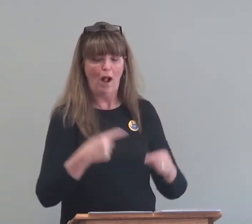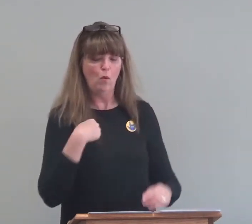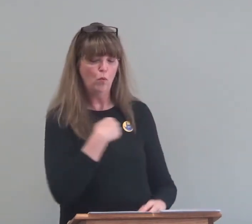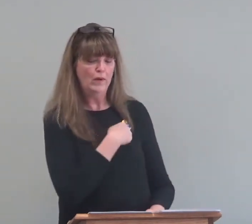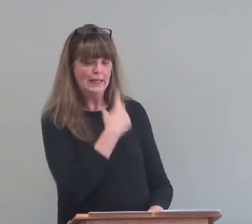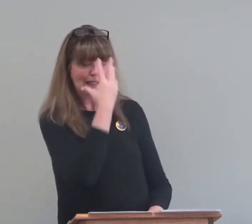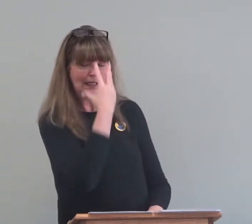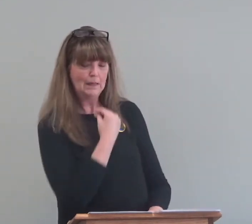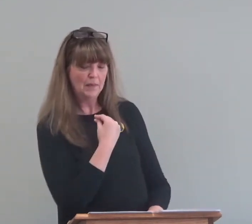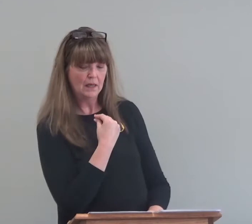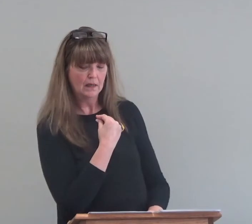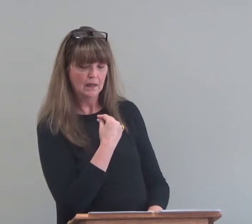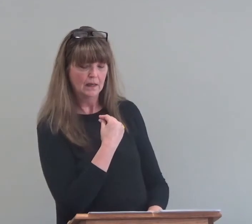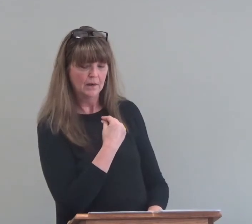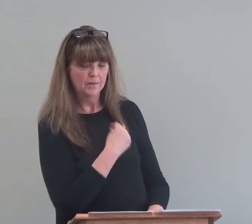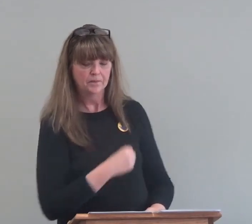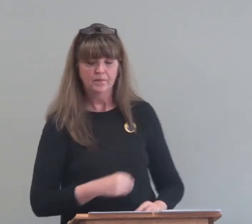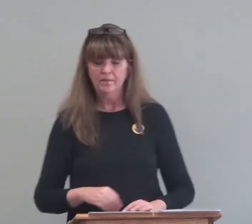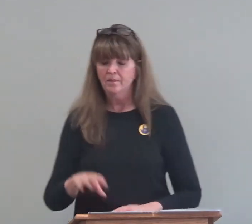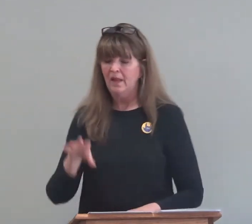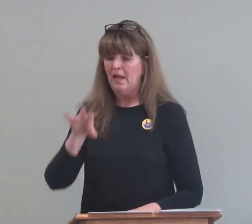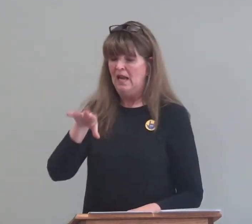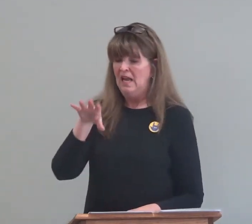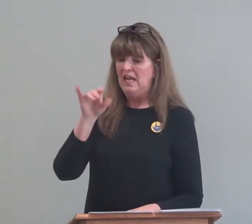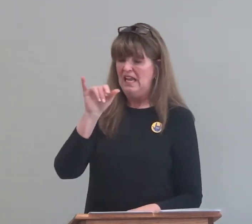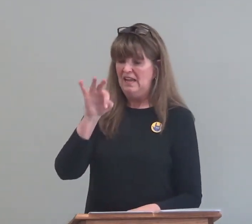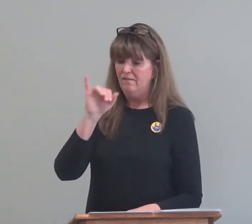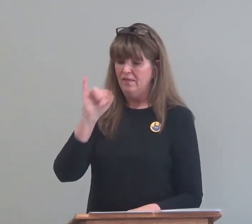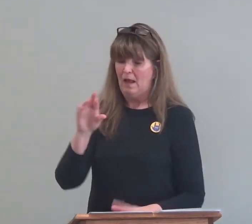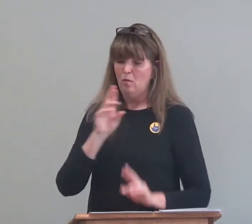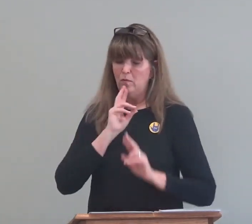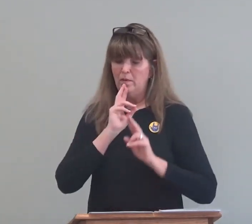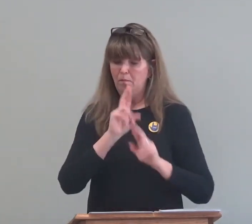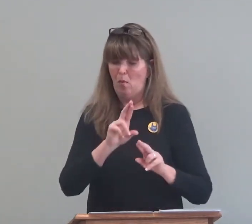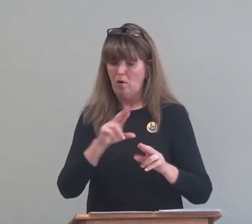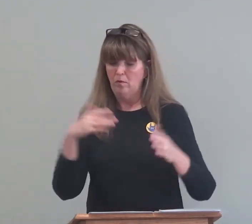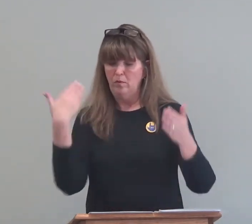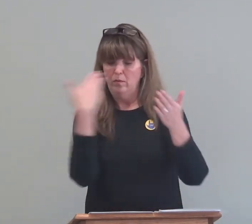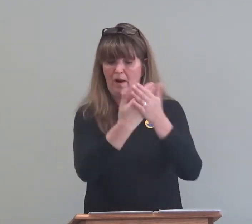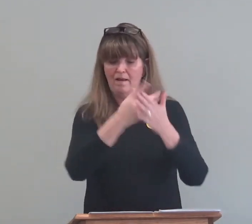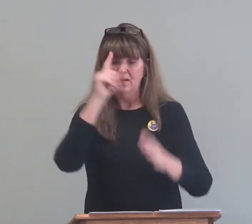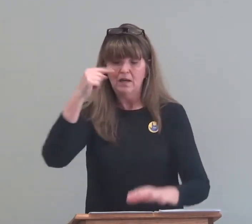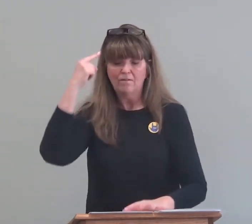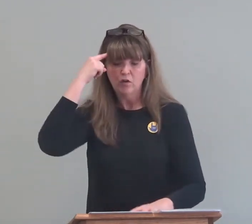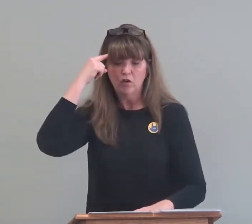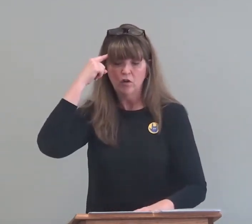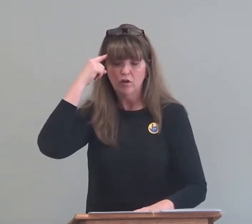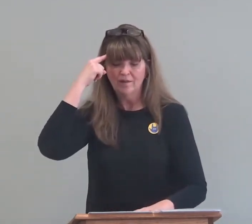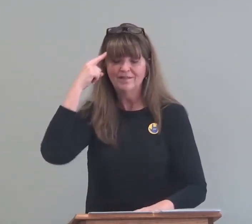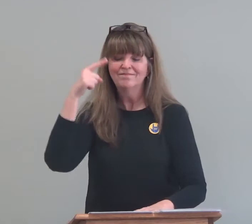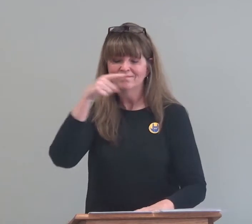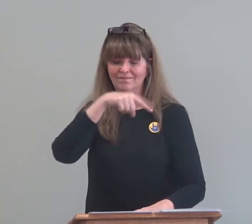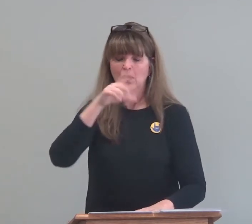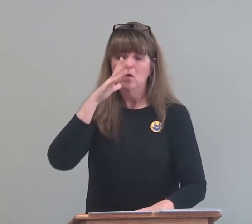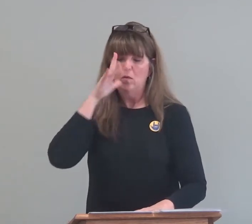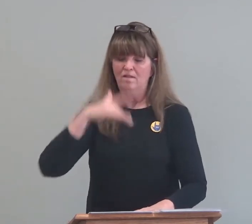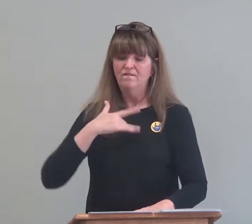and stole Jesus' body while we were asleep. If that report is given to the